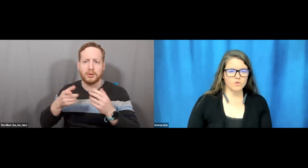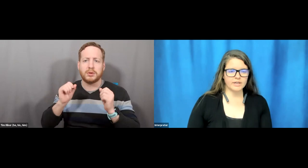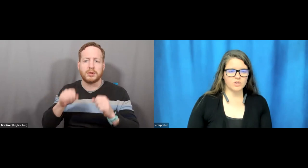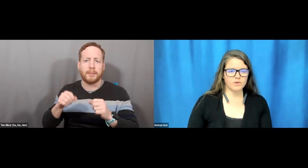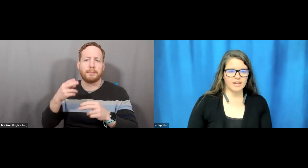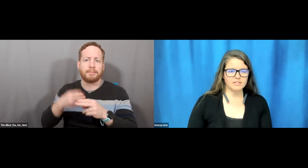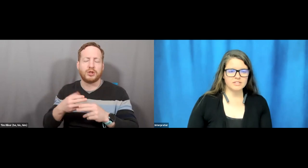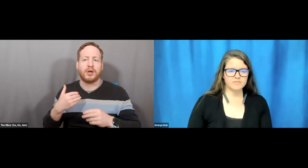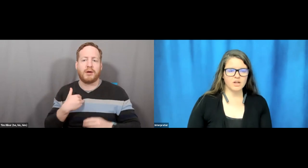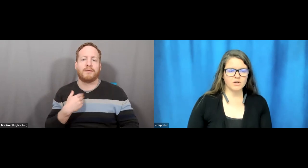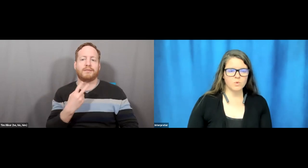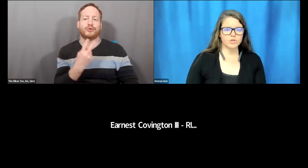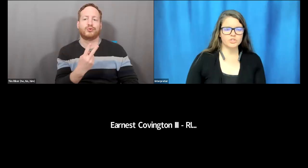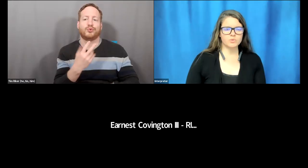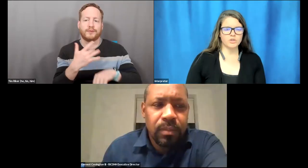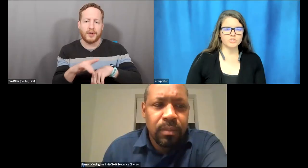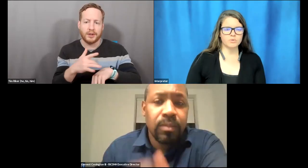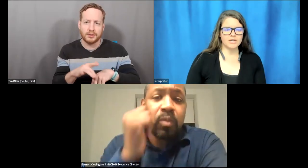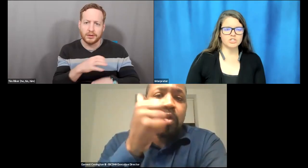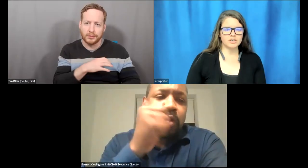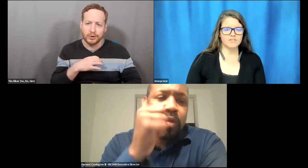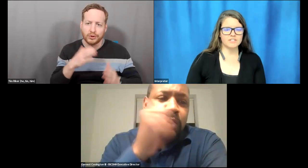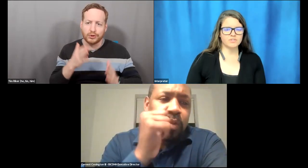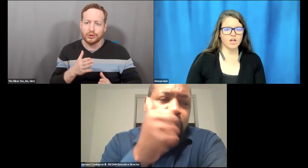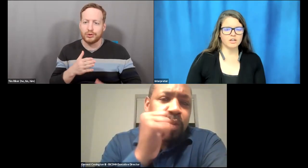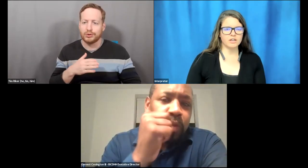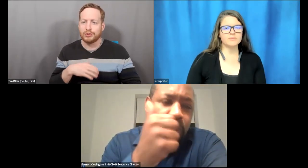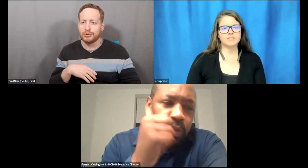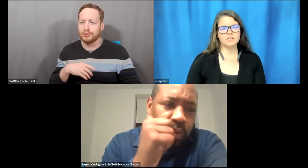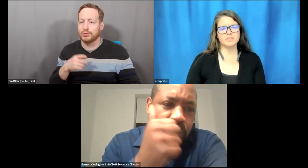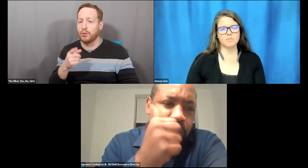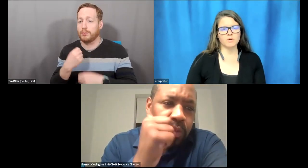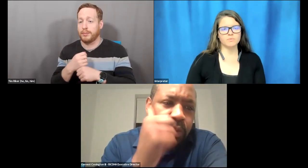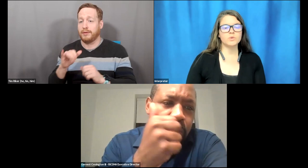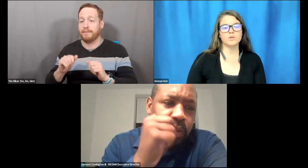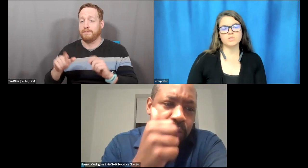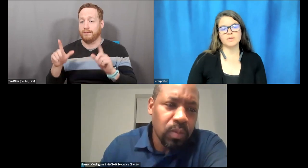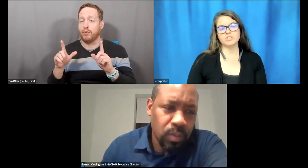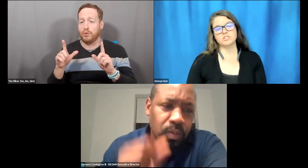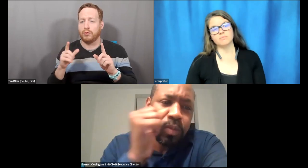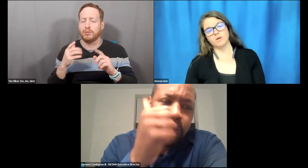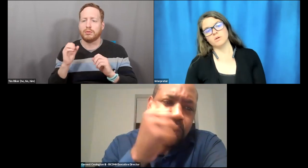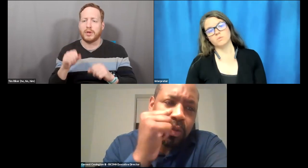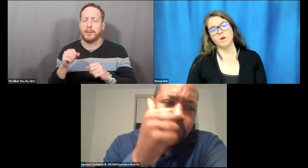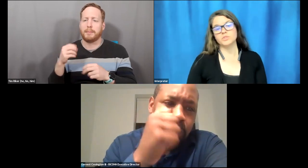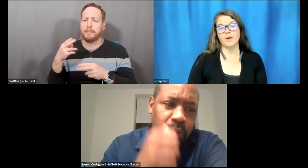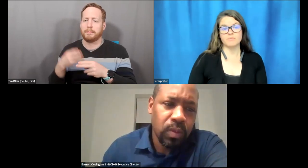already created, this vlog, or could you also mention in this vlog? It's going to be tomorrow. You could also mention tomorrow. Oh, so you haven't made it